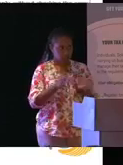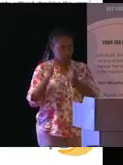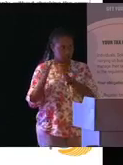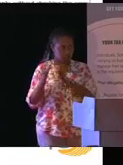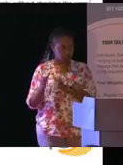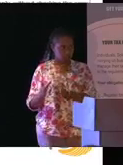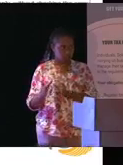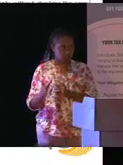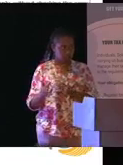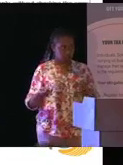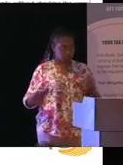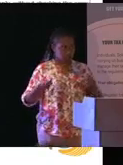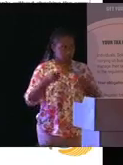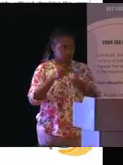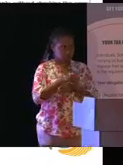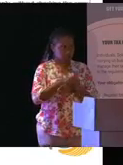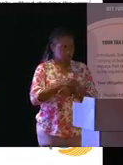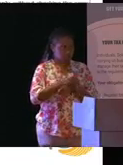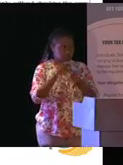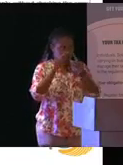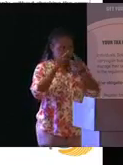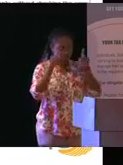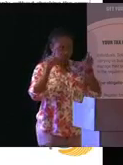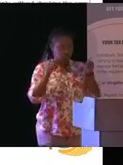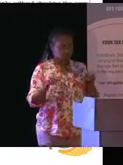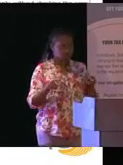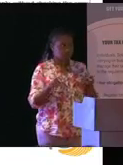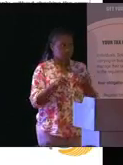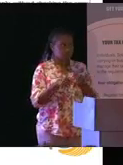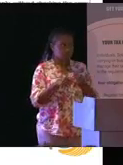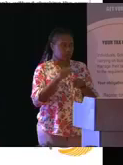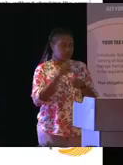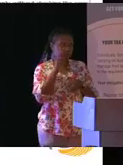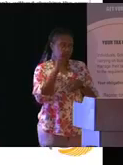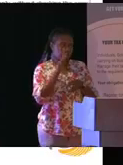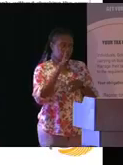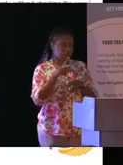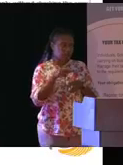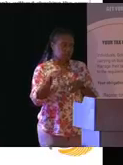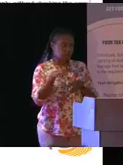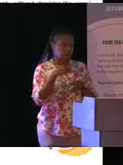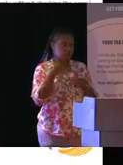transfer confirmation screen, you will see all the information that you have